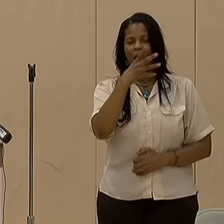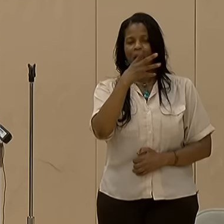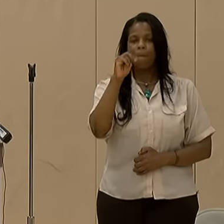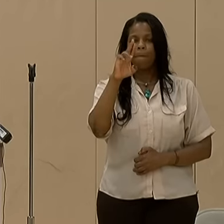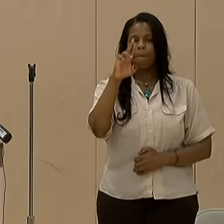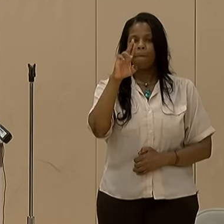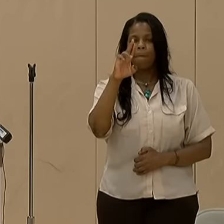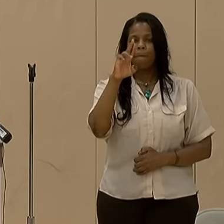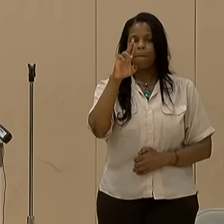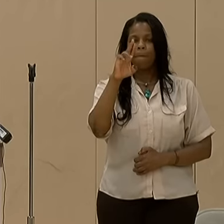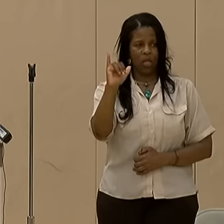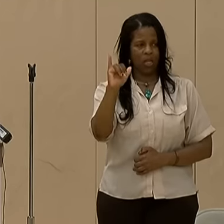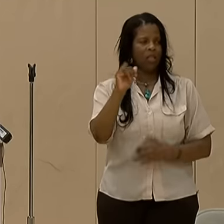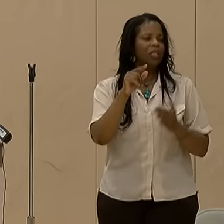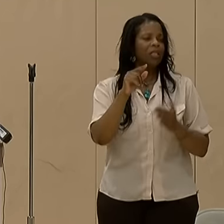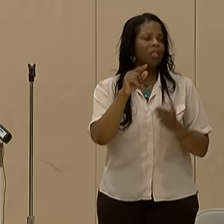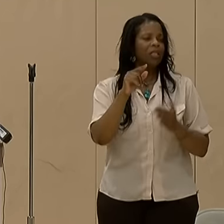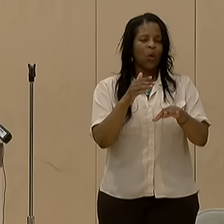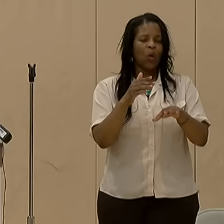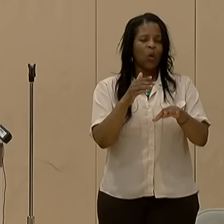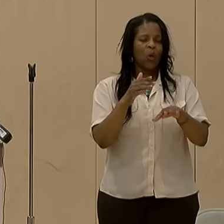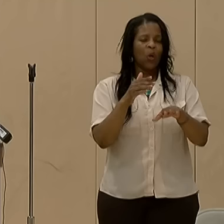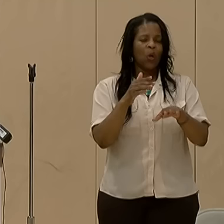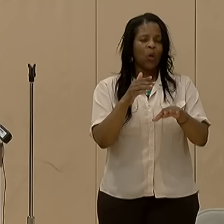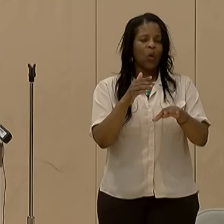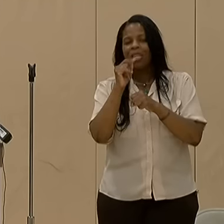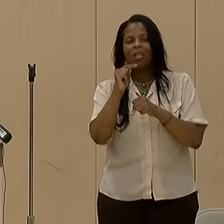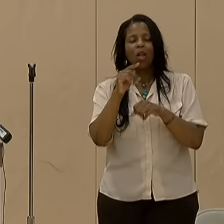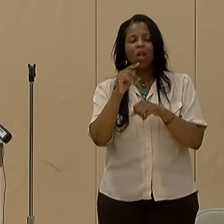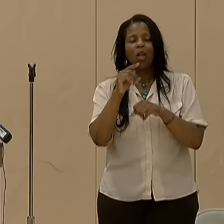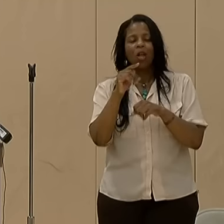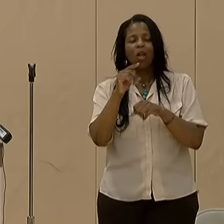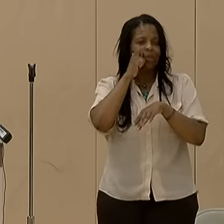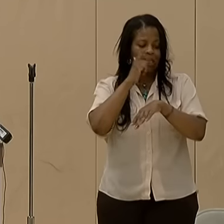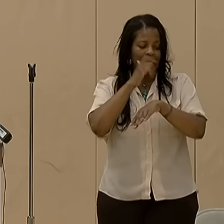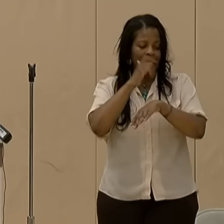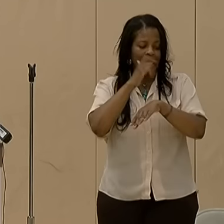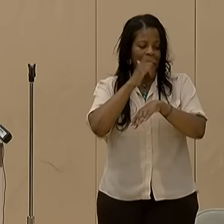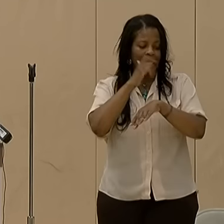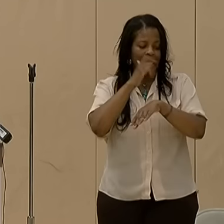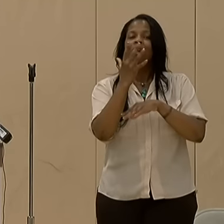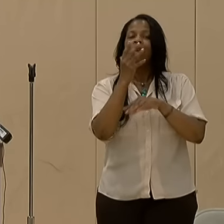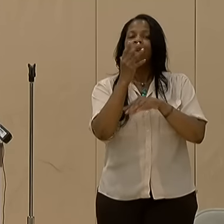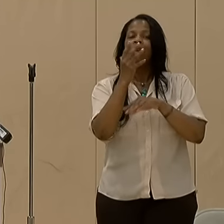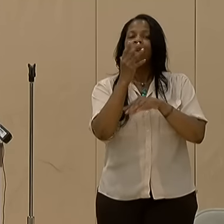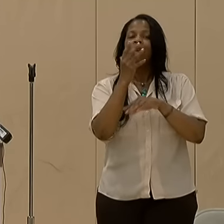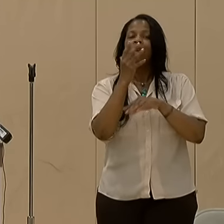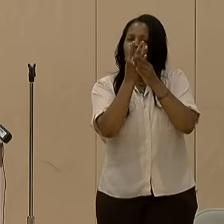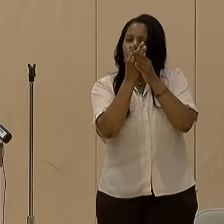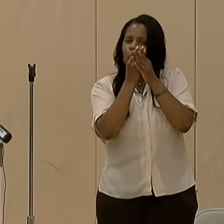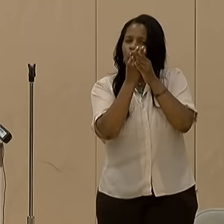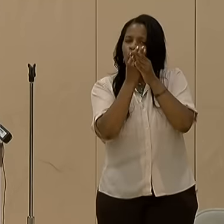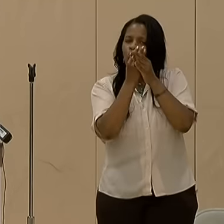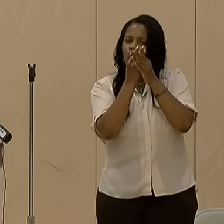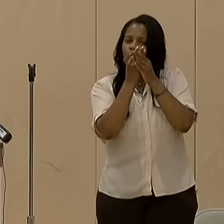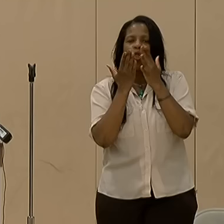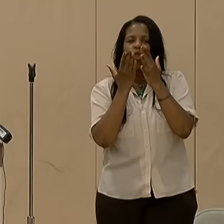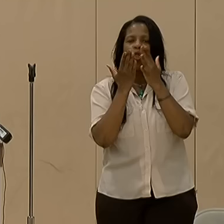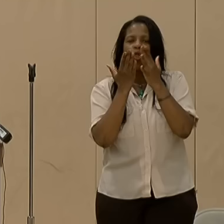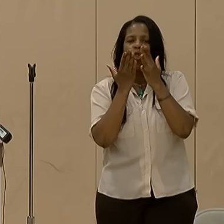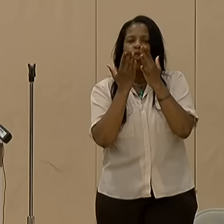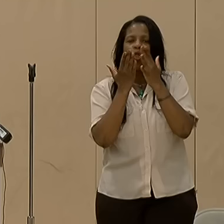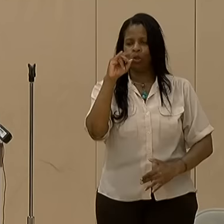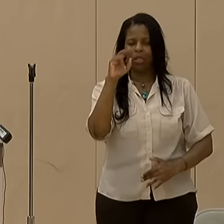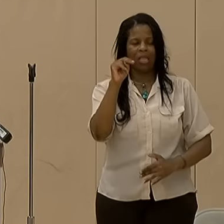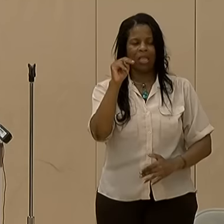even be a dermal exposure. So getting it on your skin can actually be absorbed through your skin. I know you're anxious to get back there and see